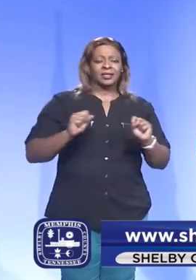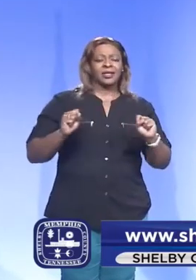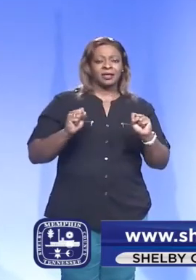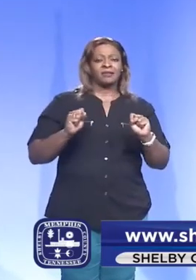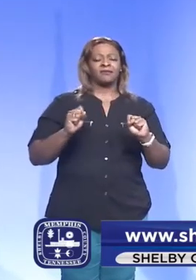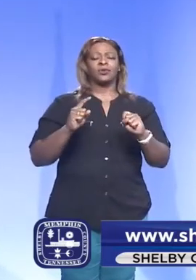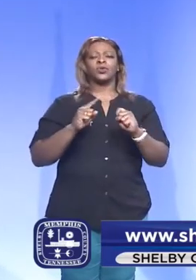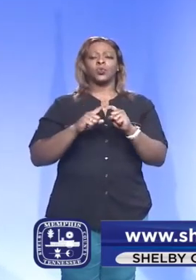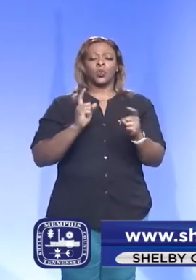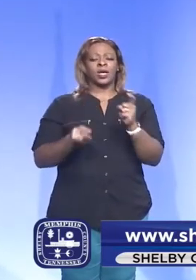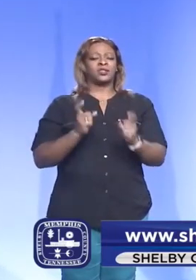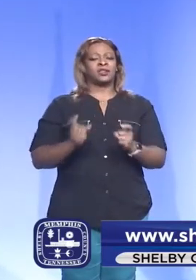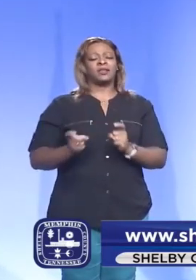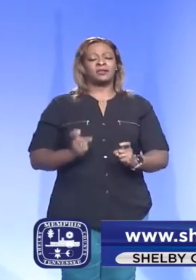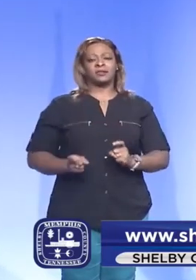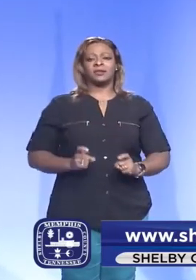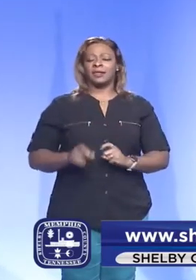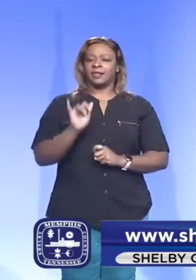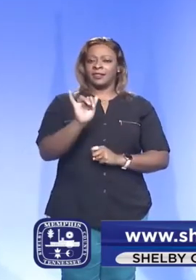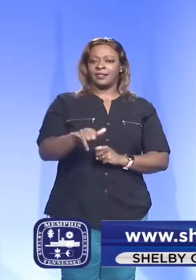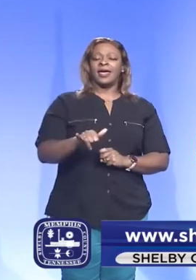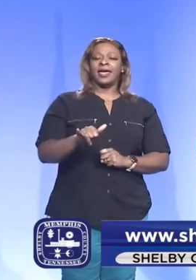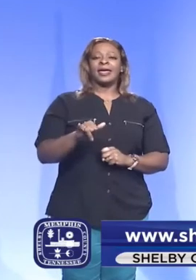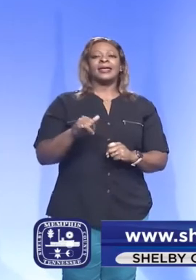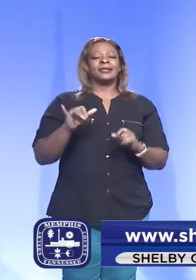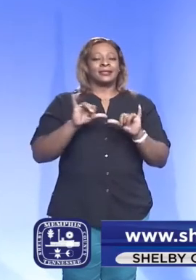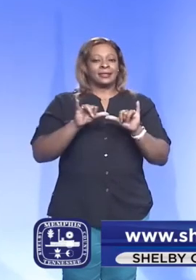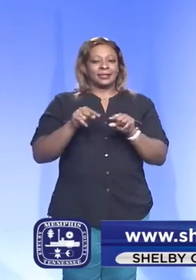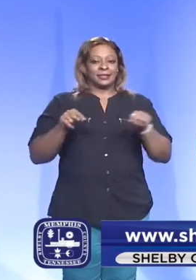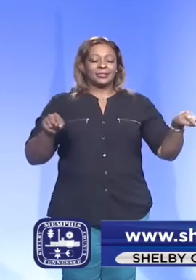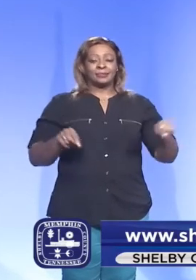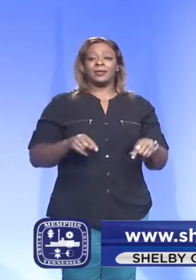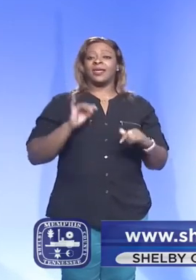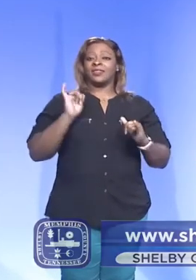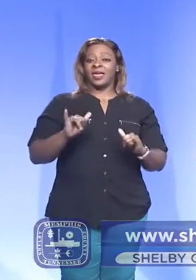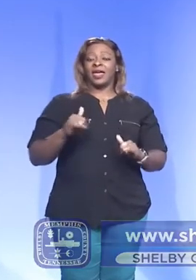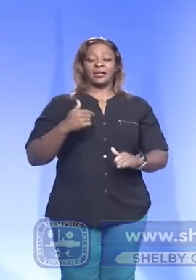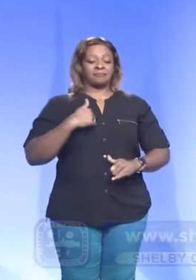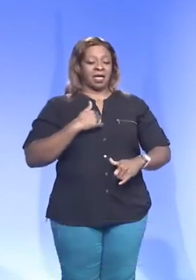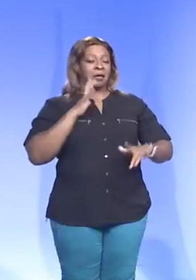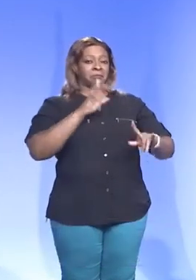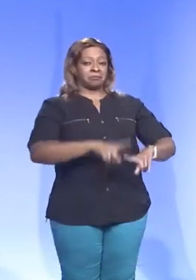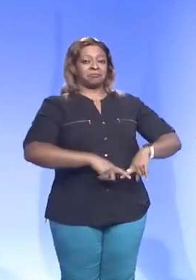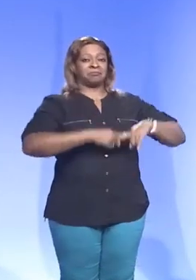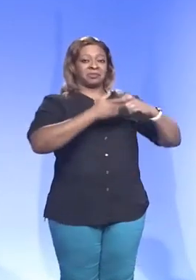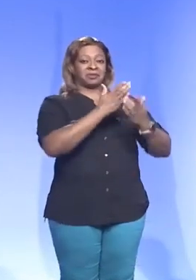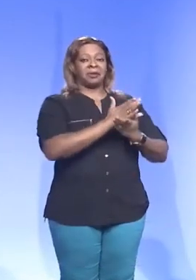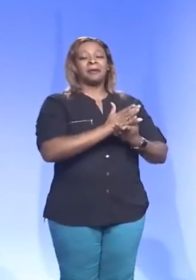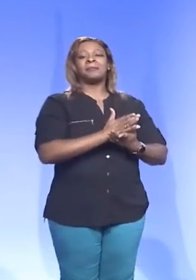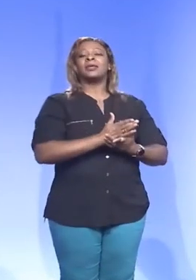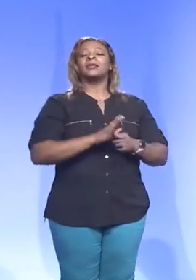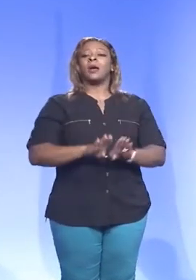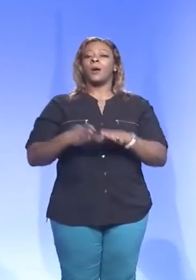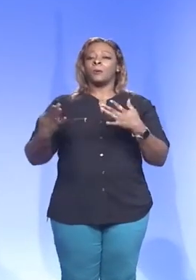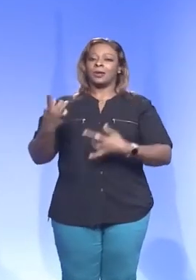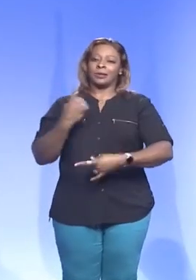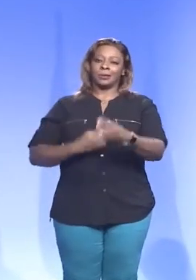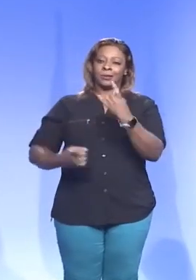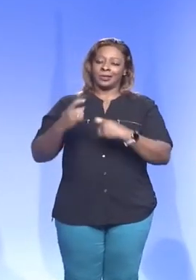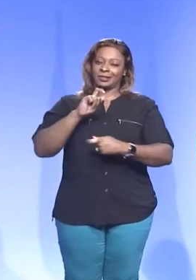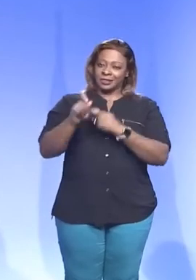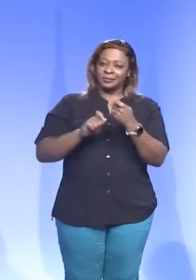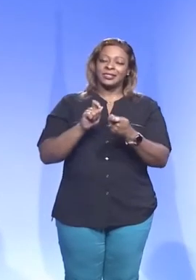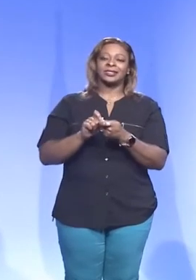to adjust that distance. With that, I will stop and entertain any